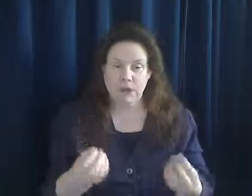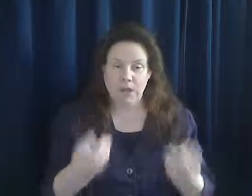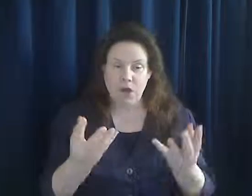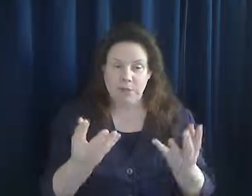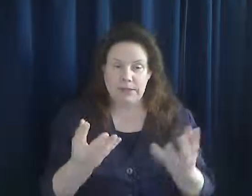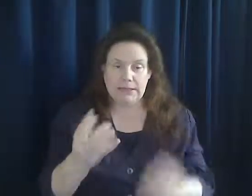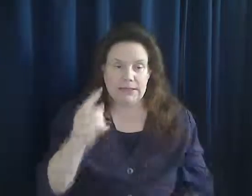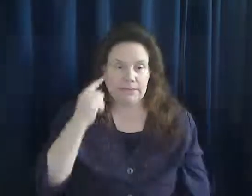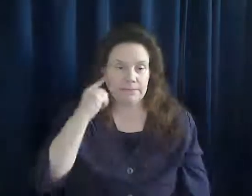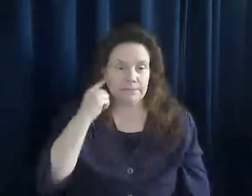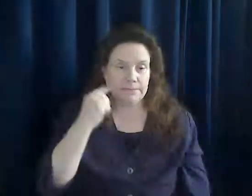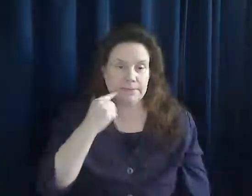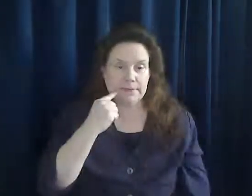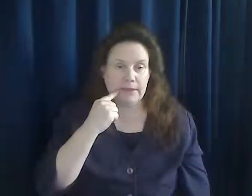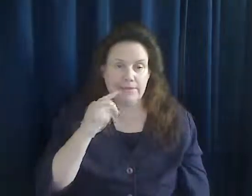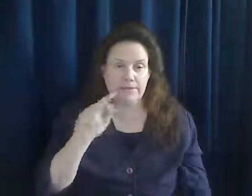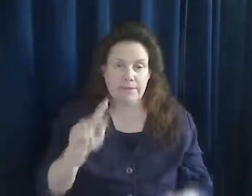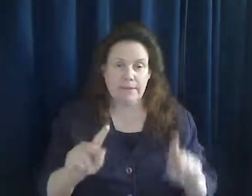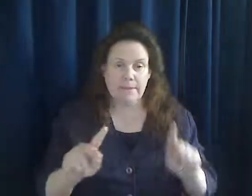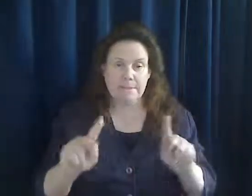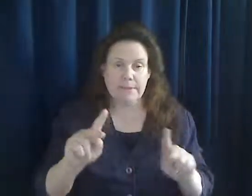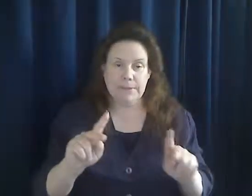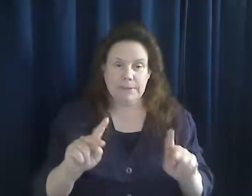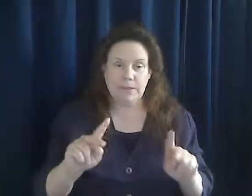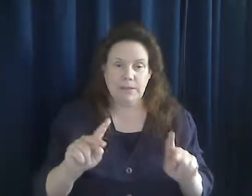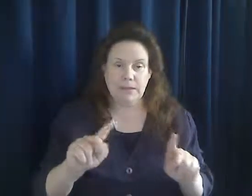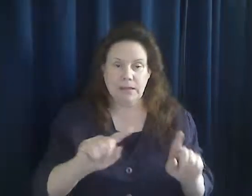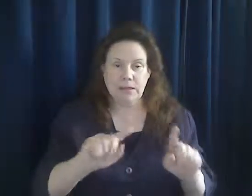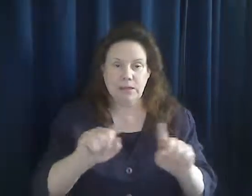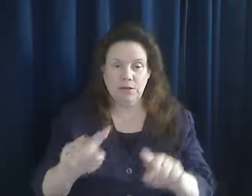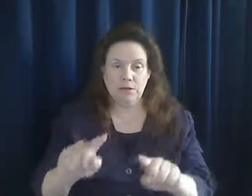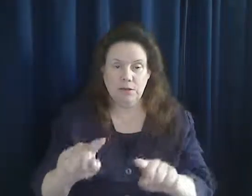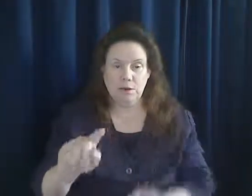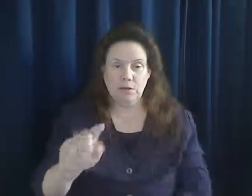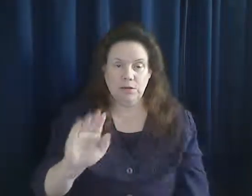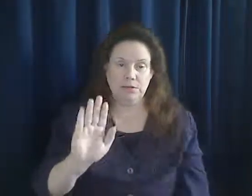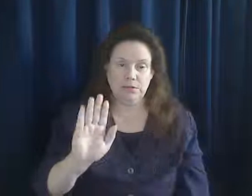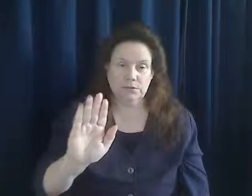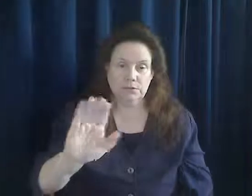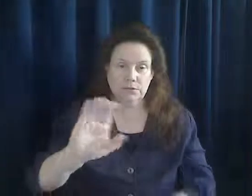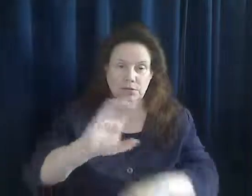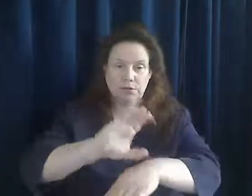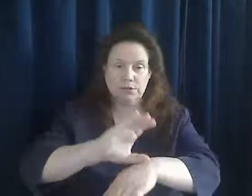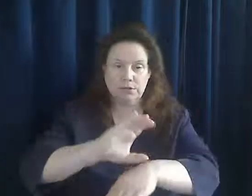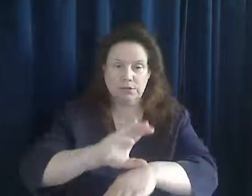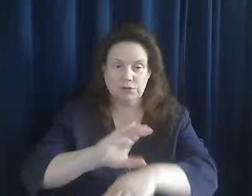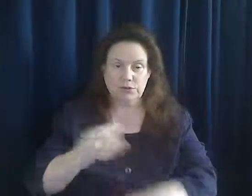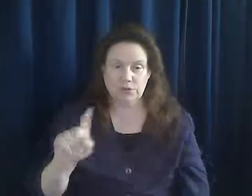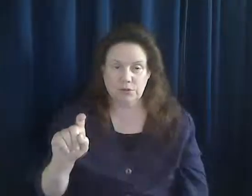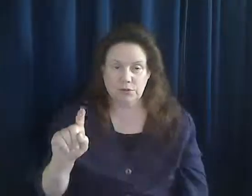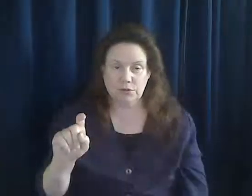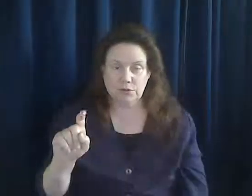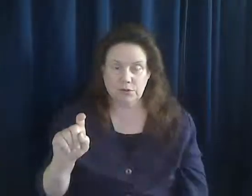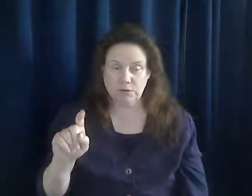How many deaf people go to your church?